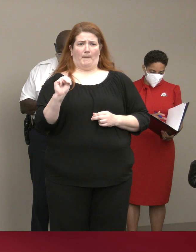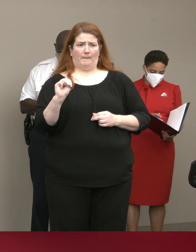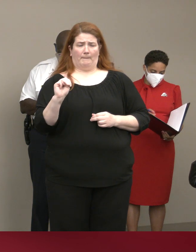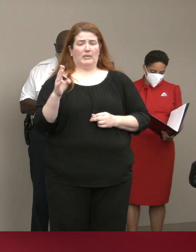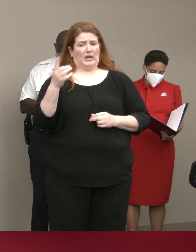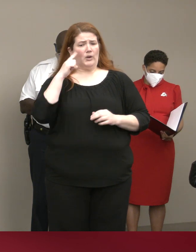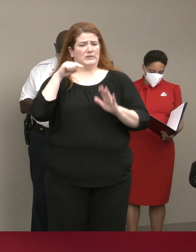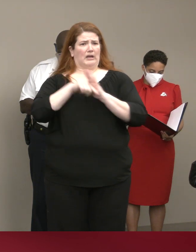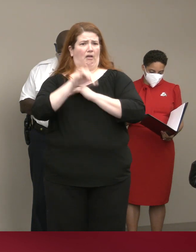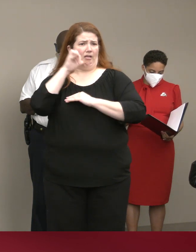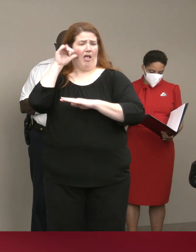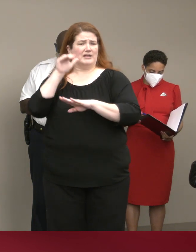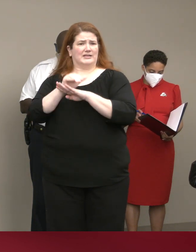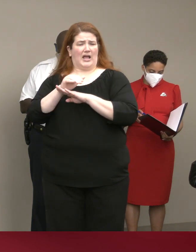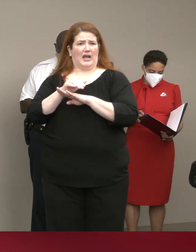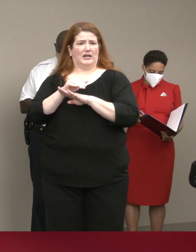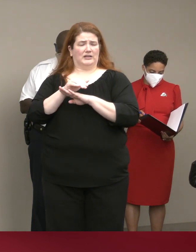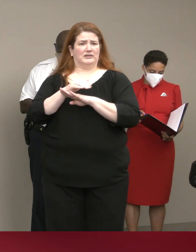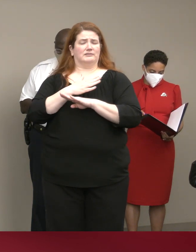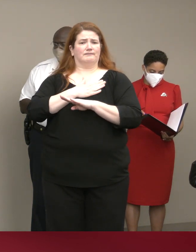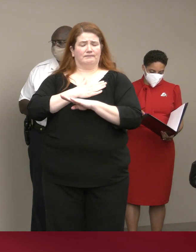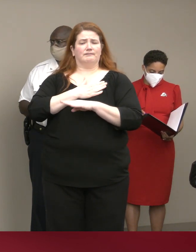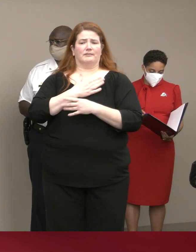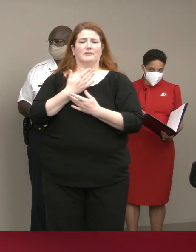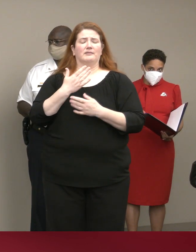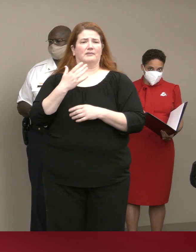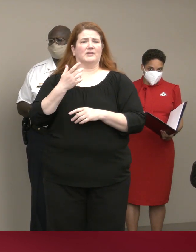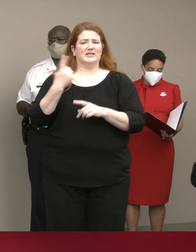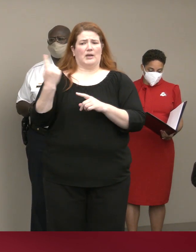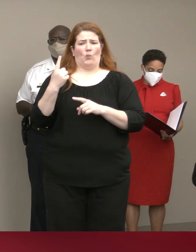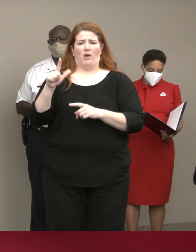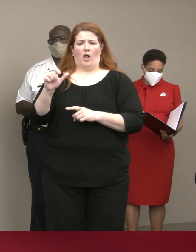murdered last night by a looter.